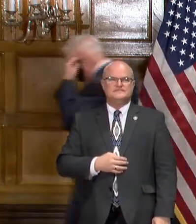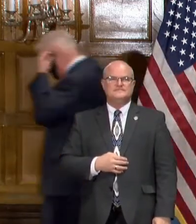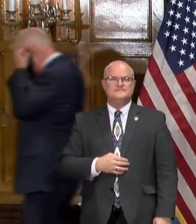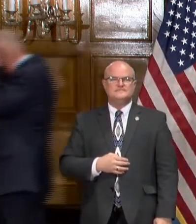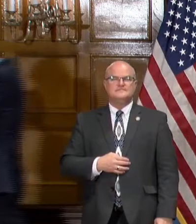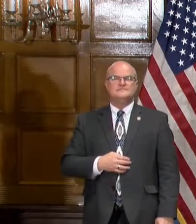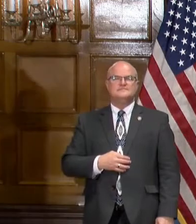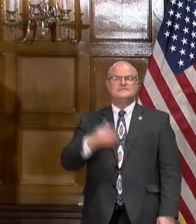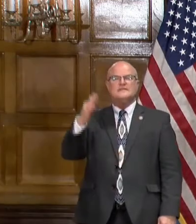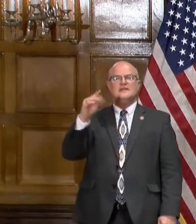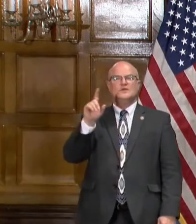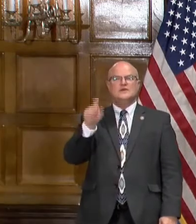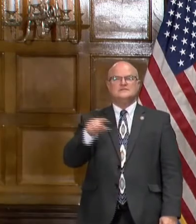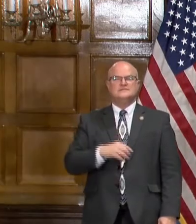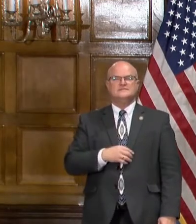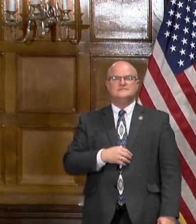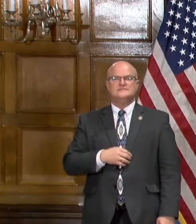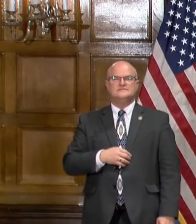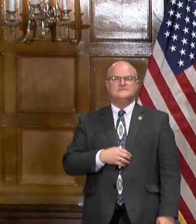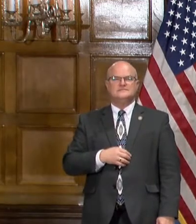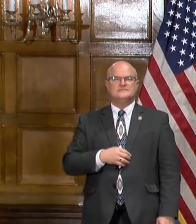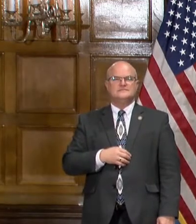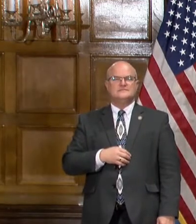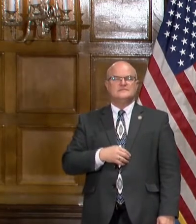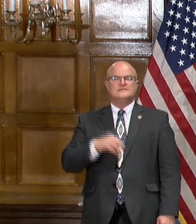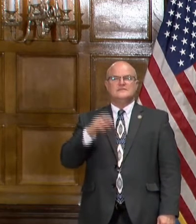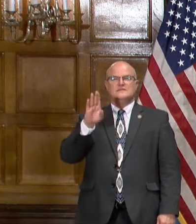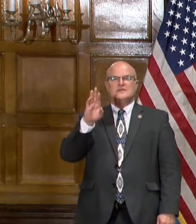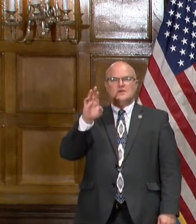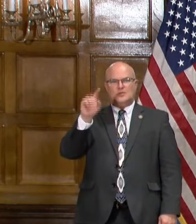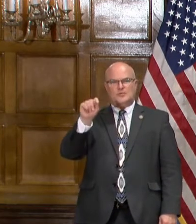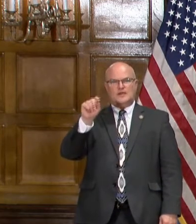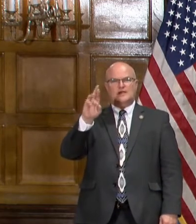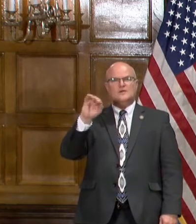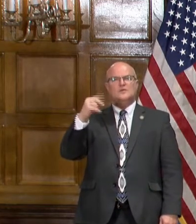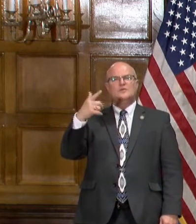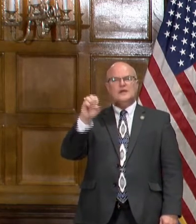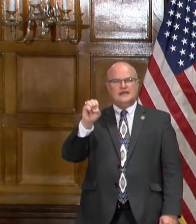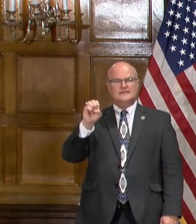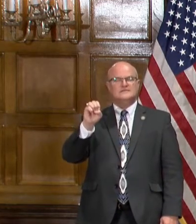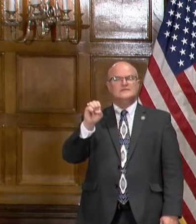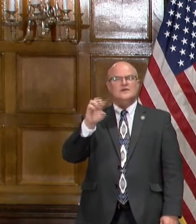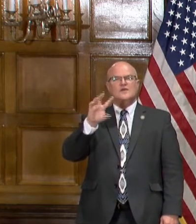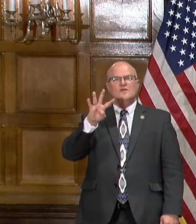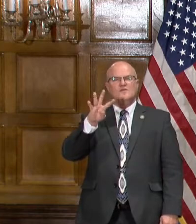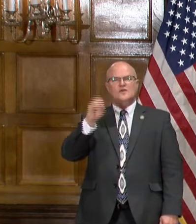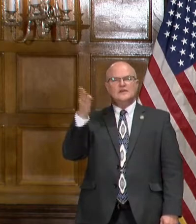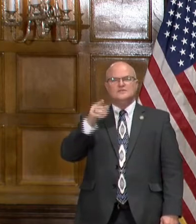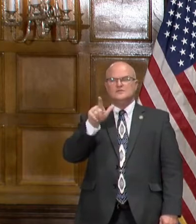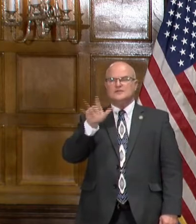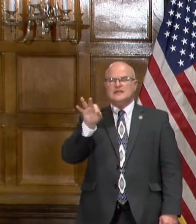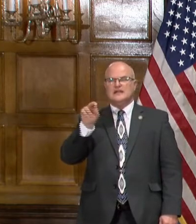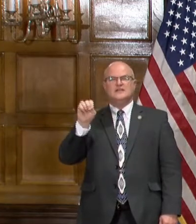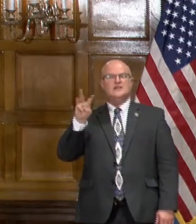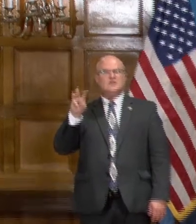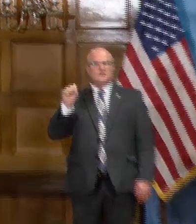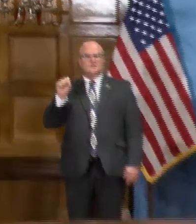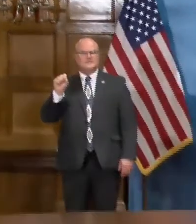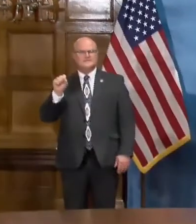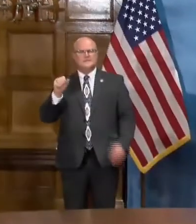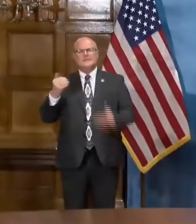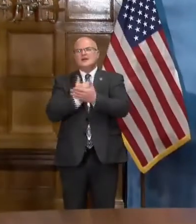Next question. Good afternoon. It's Brett Raines with 4029 News. According to the new report released by the UAMS,